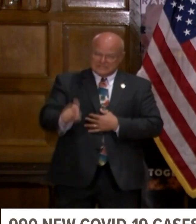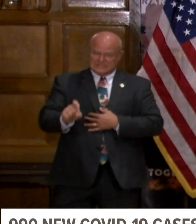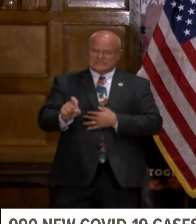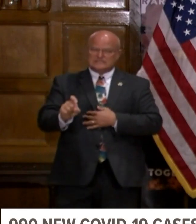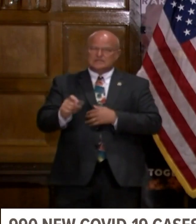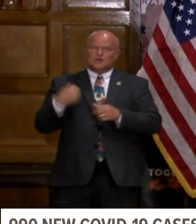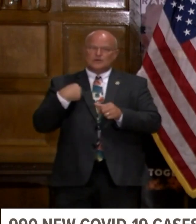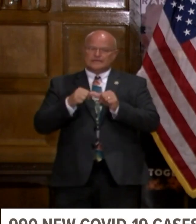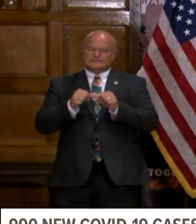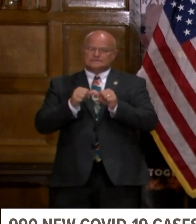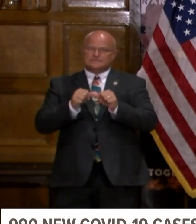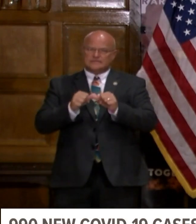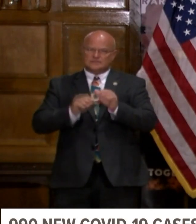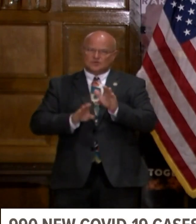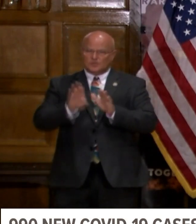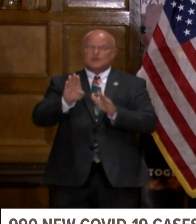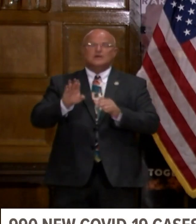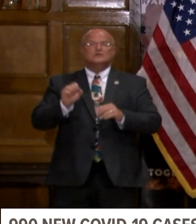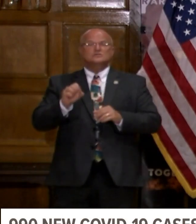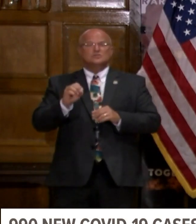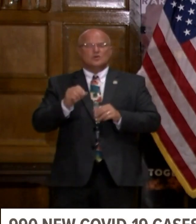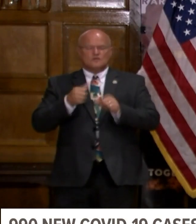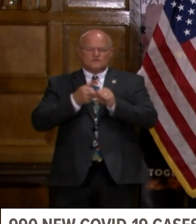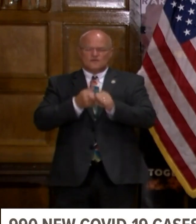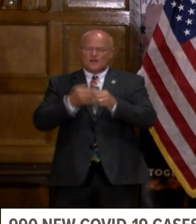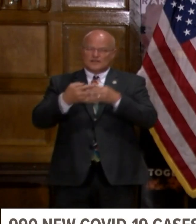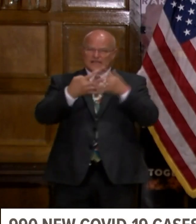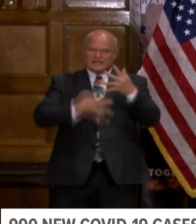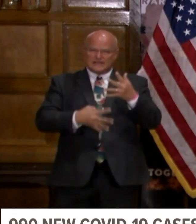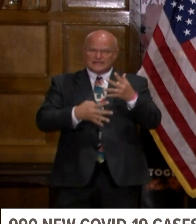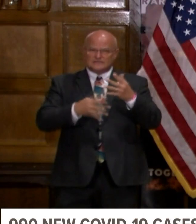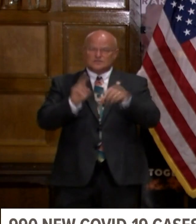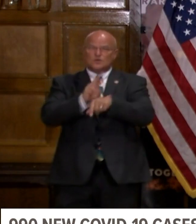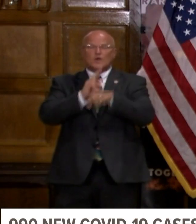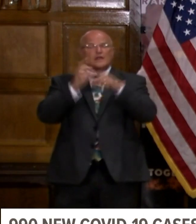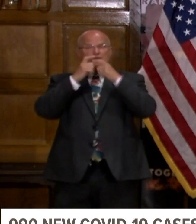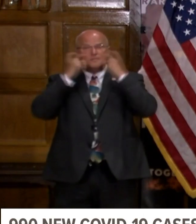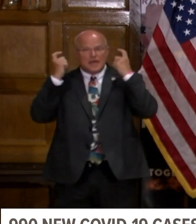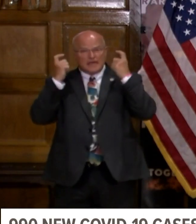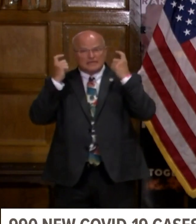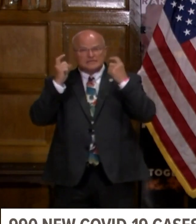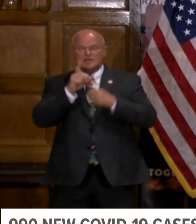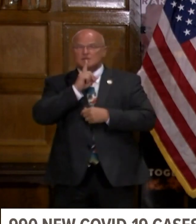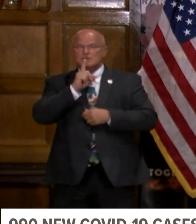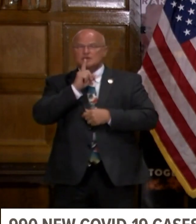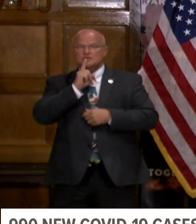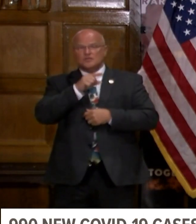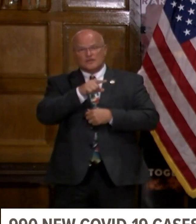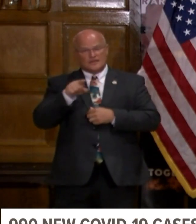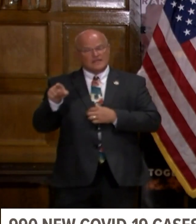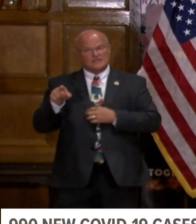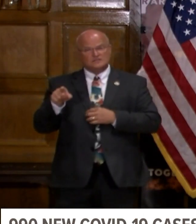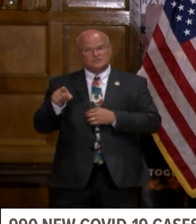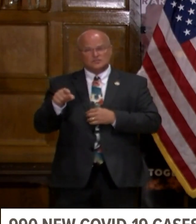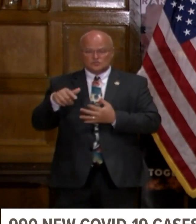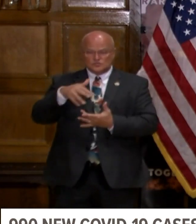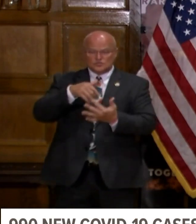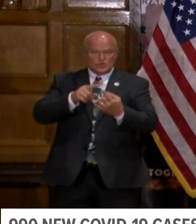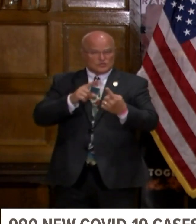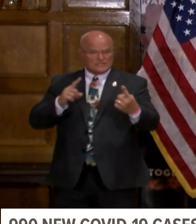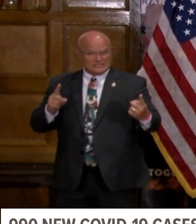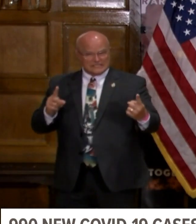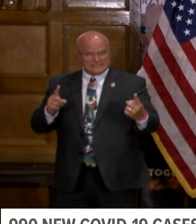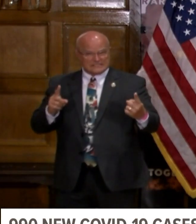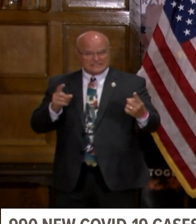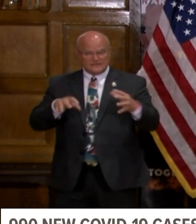to make progress. So follow all the guidelines, wear your mask, make sure that you socially